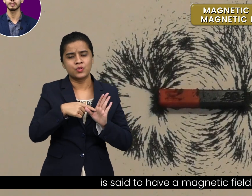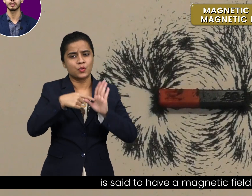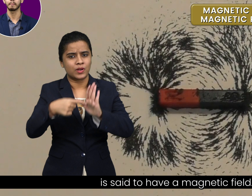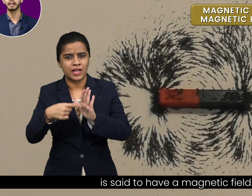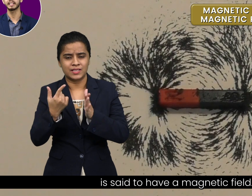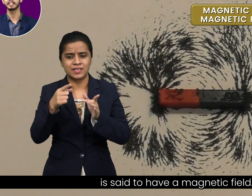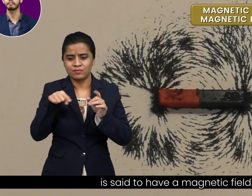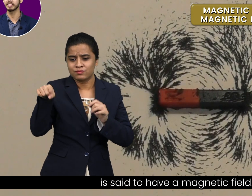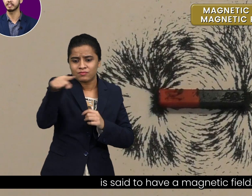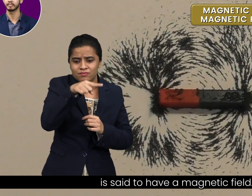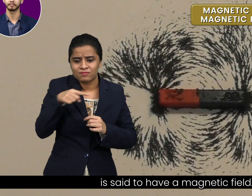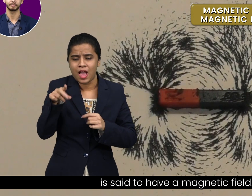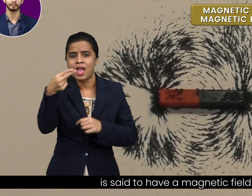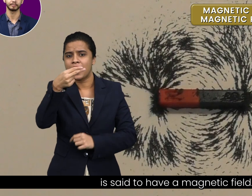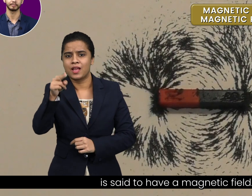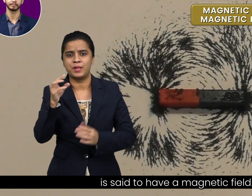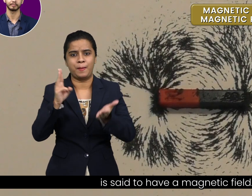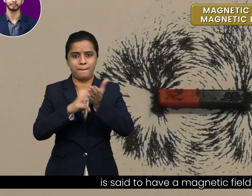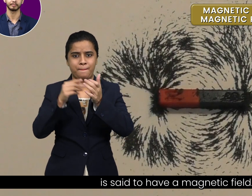an magnetic field.